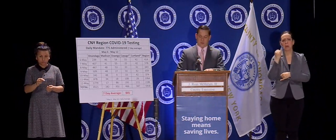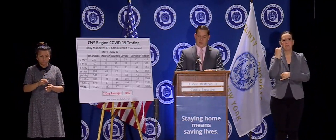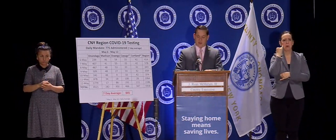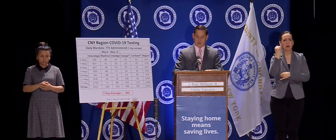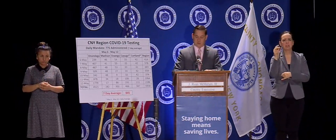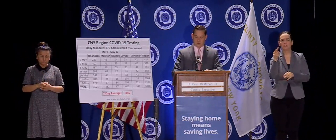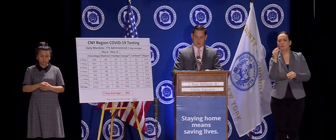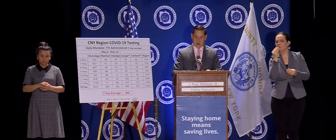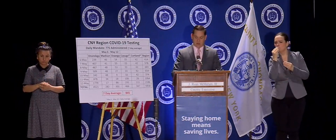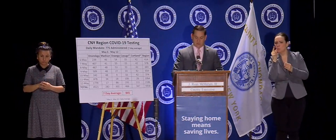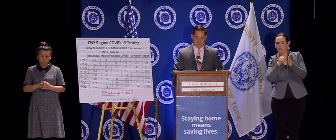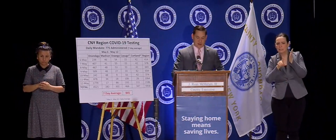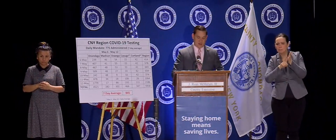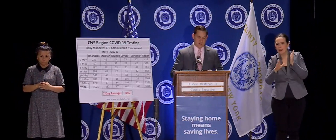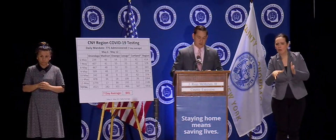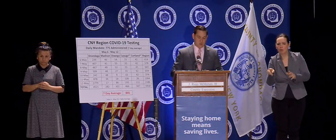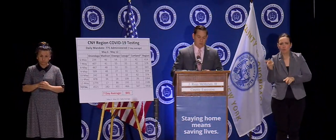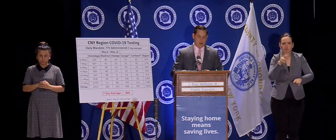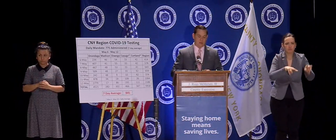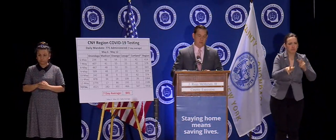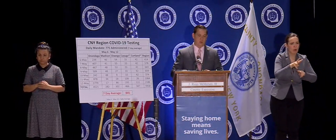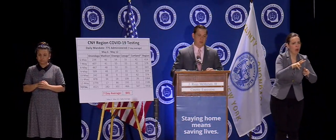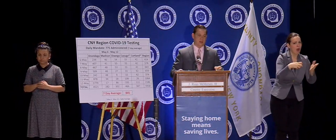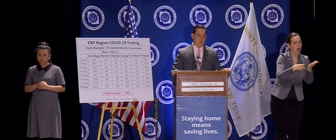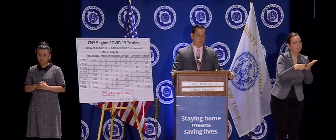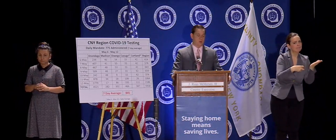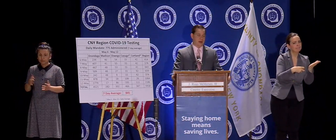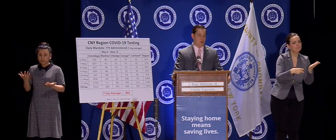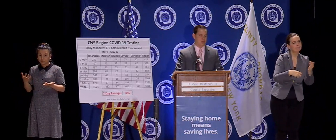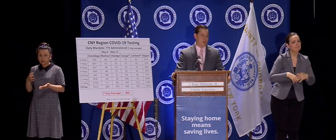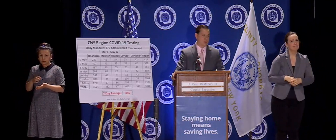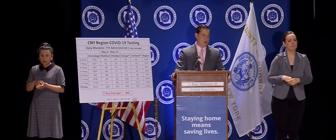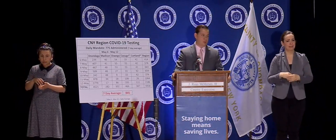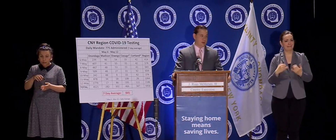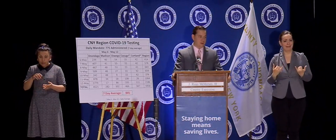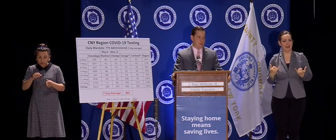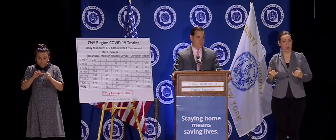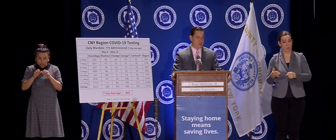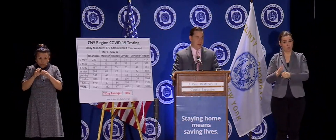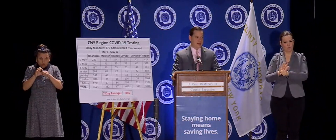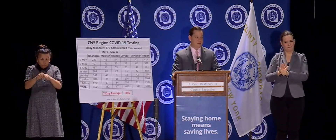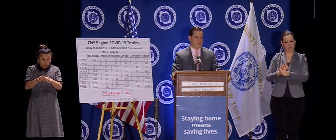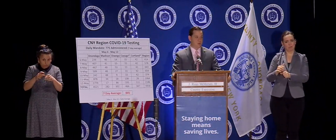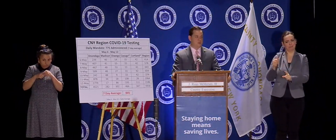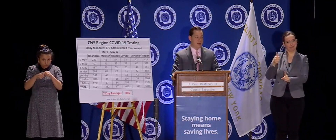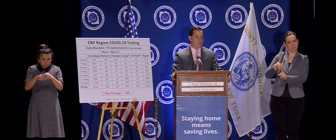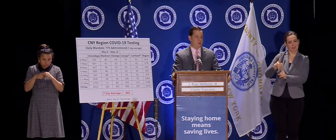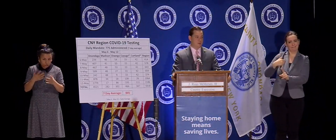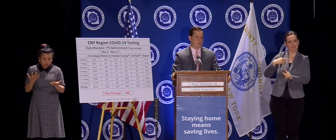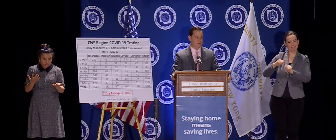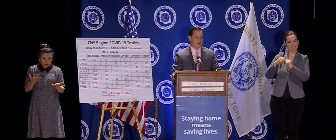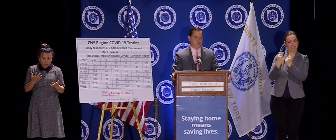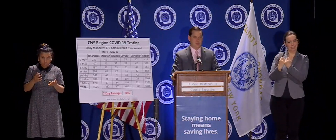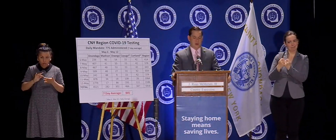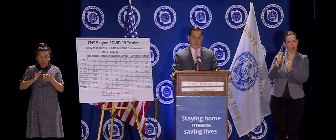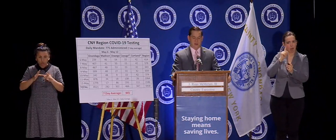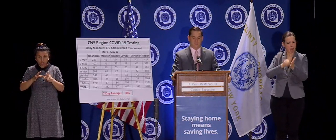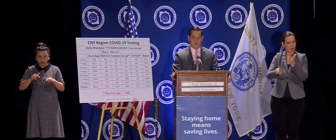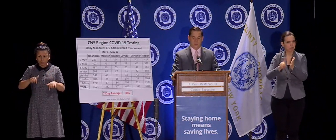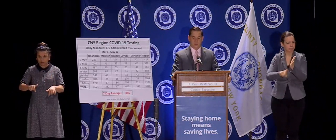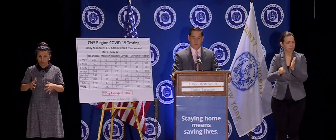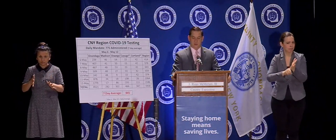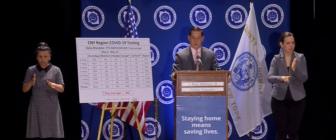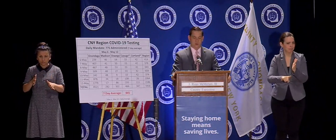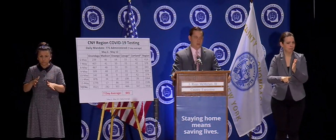What we can and how you fine will probably be related to public health, but again, these are the guidance that we have not been given.